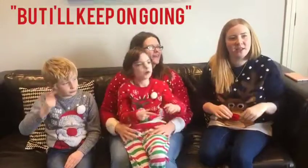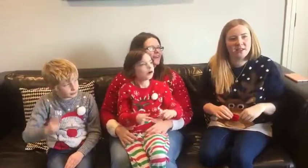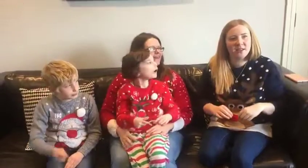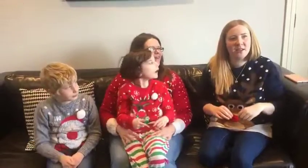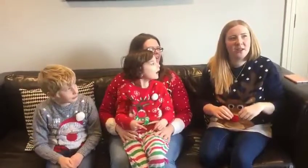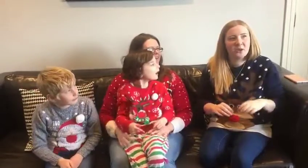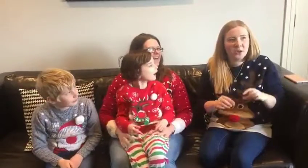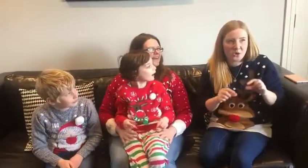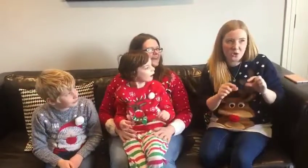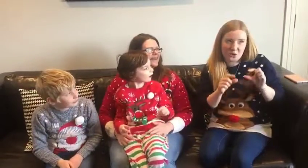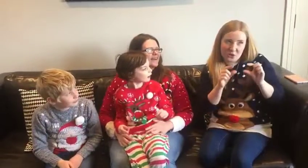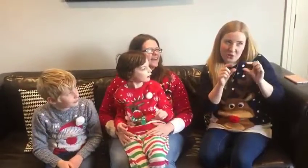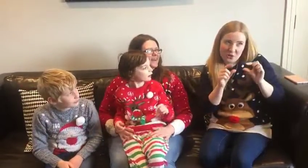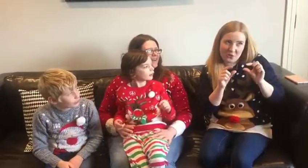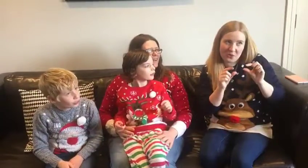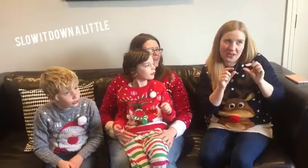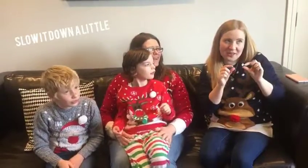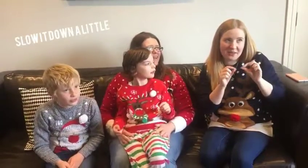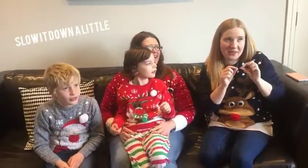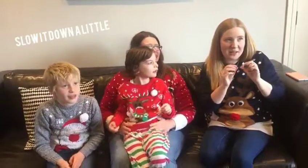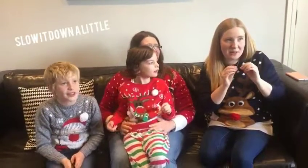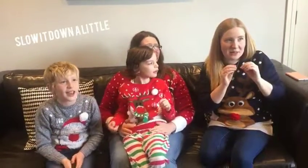Right, could you slow it down a little?